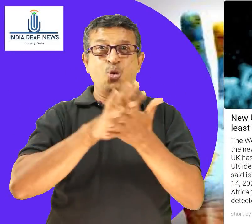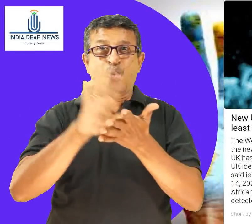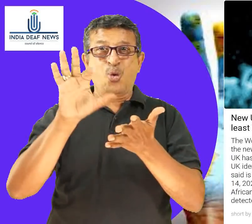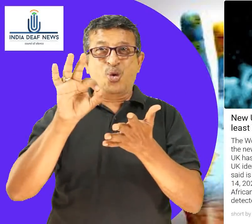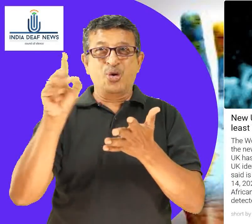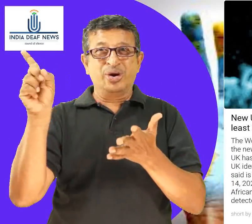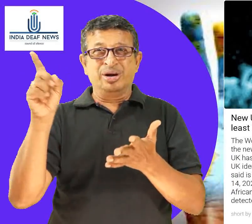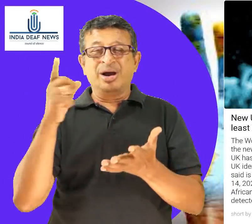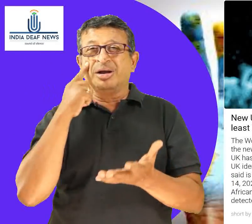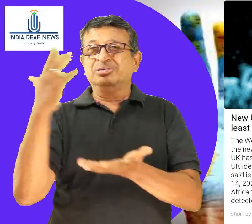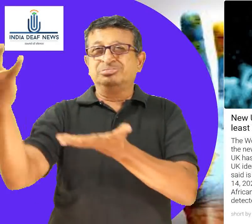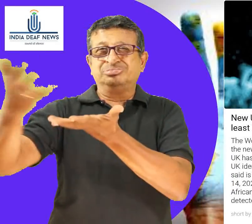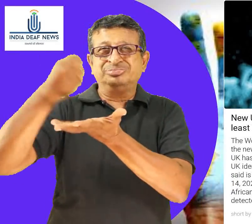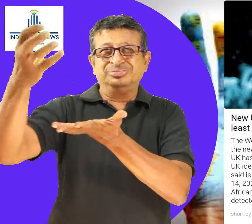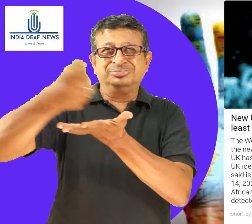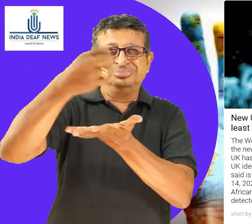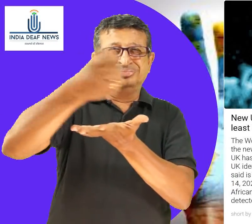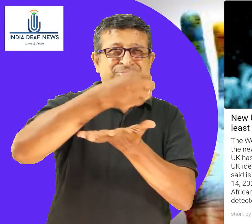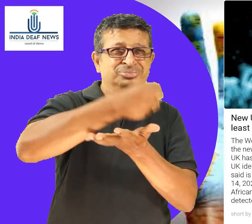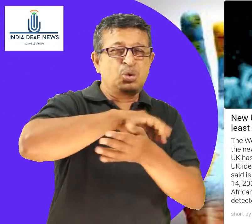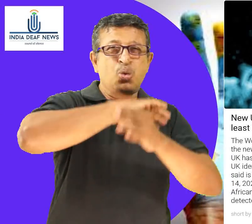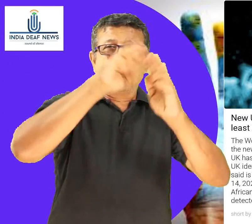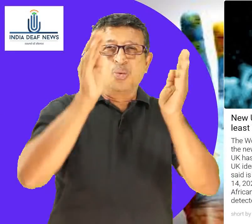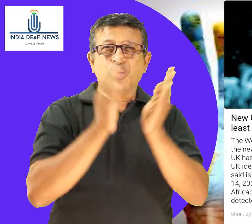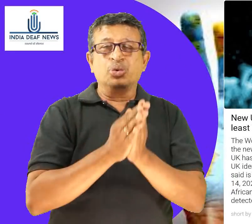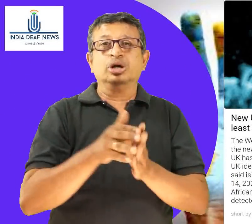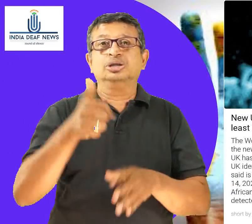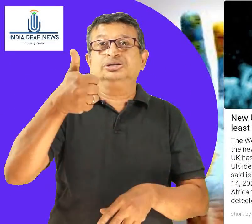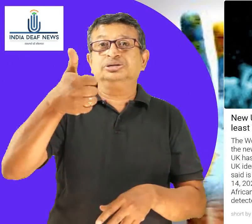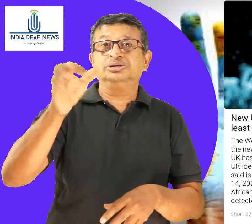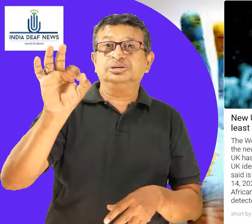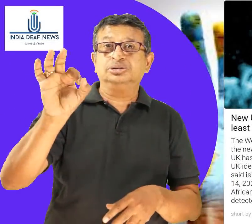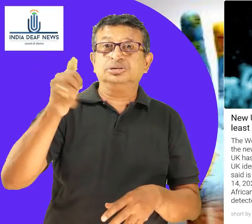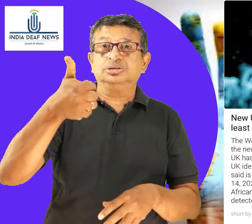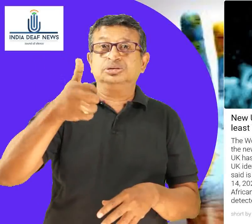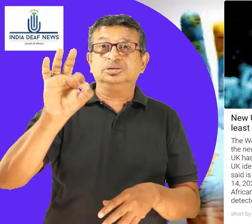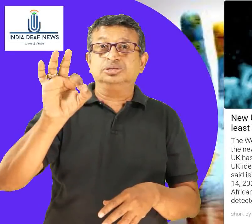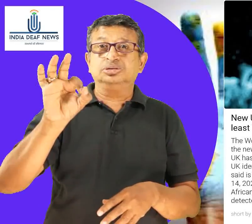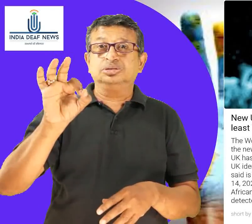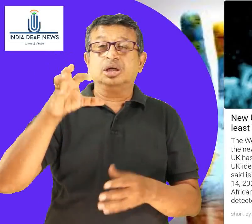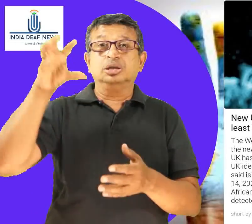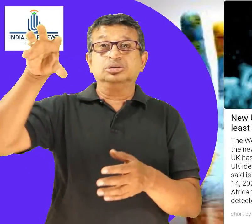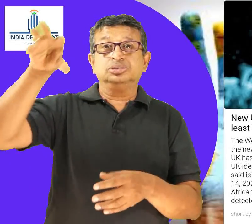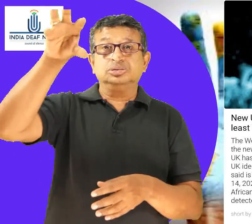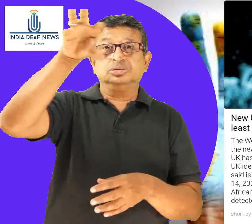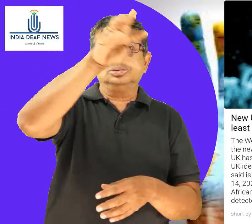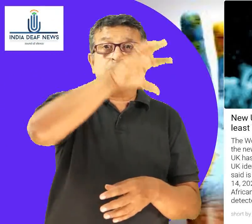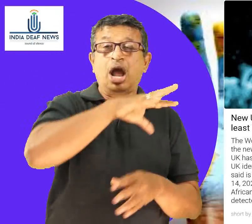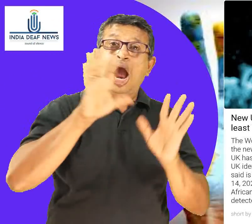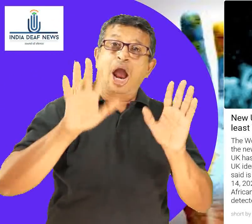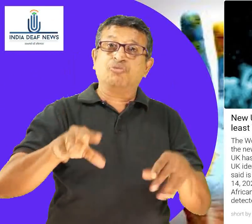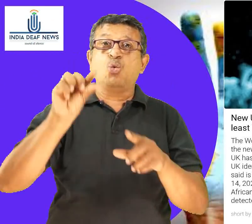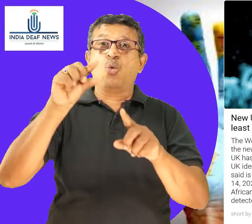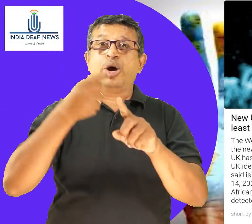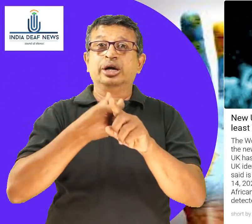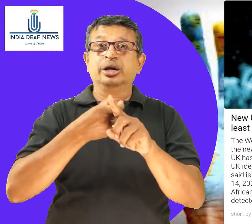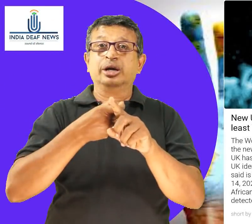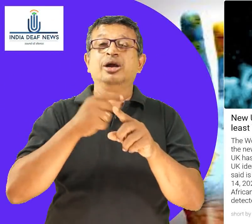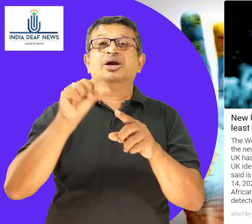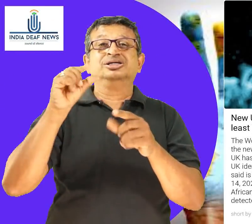new coronavirus variant that emerged in the UK has been found in at least 60 countries. The UK identified the new COVID-19 variant that is